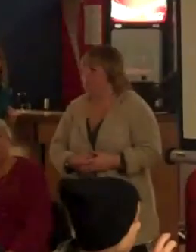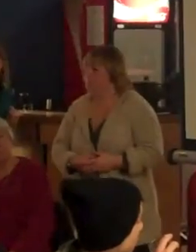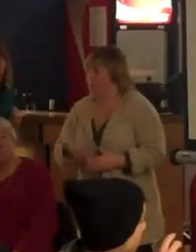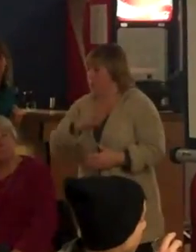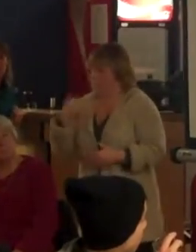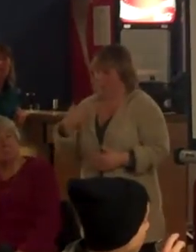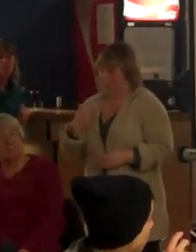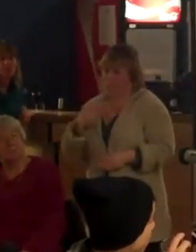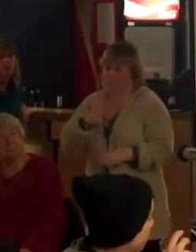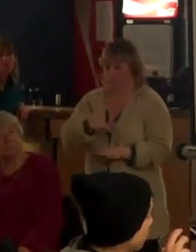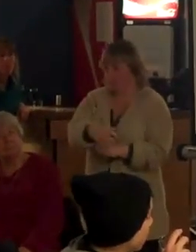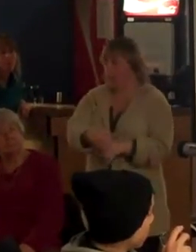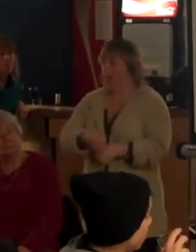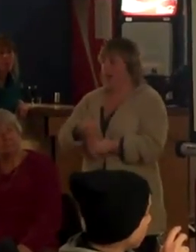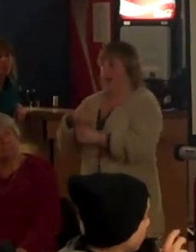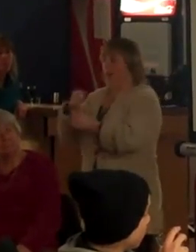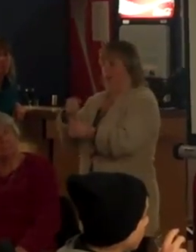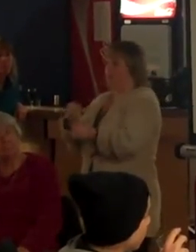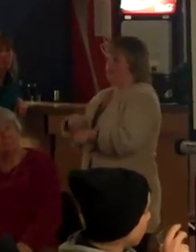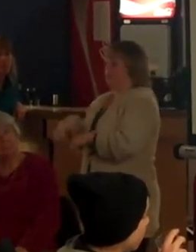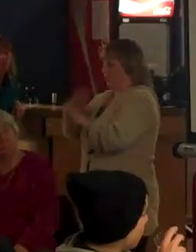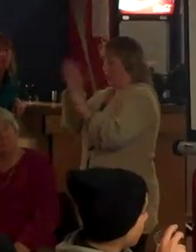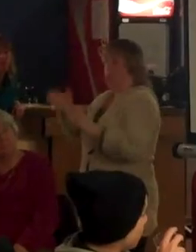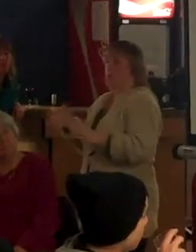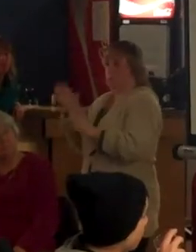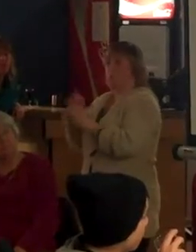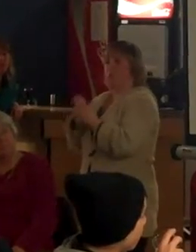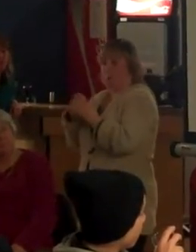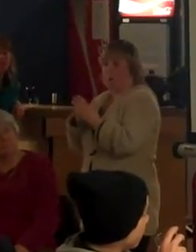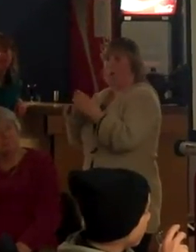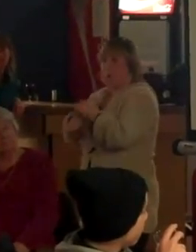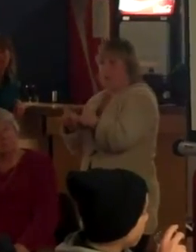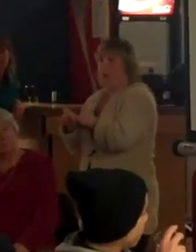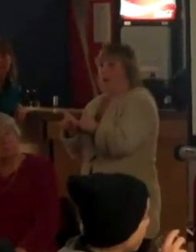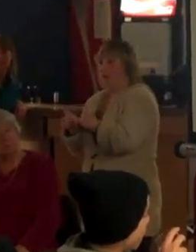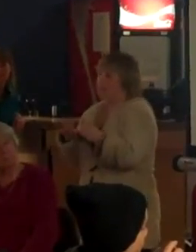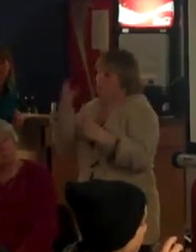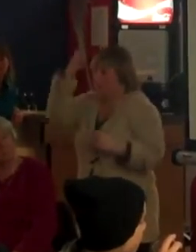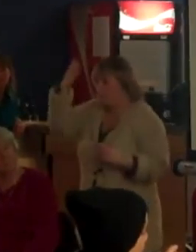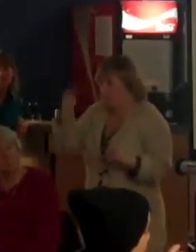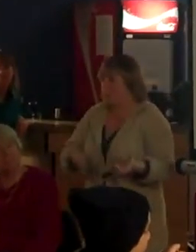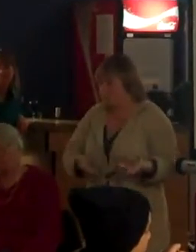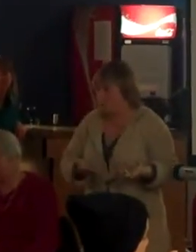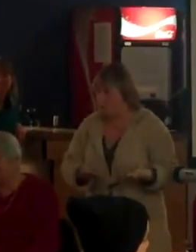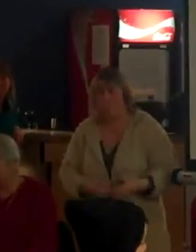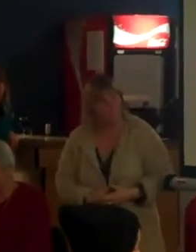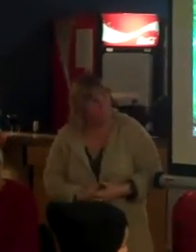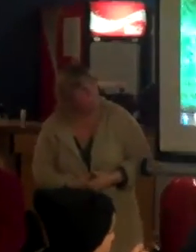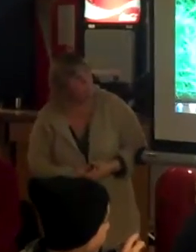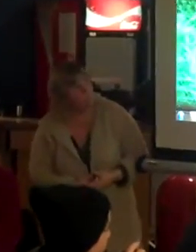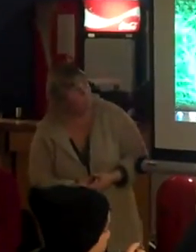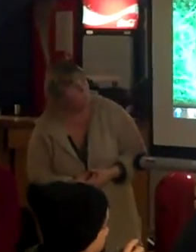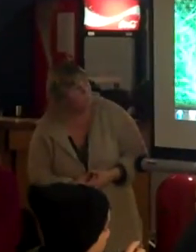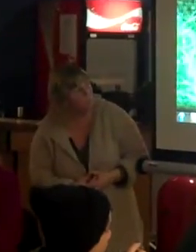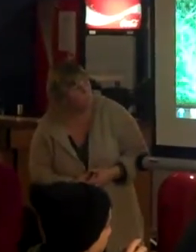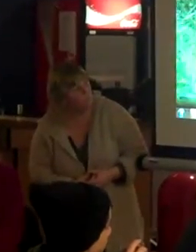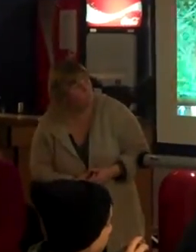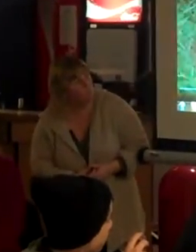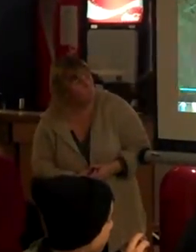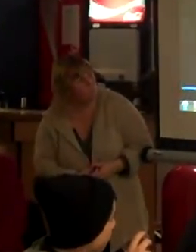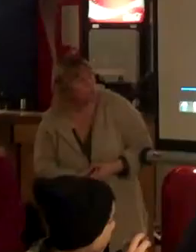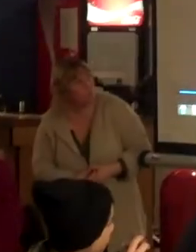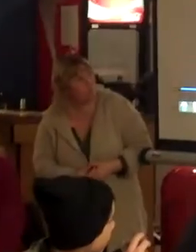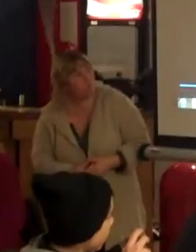and take home for domestic use. So that is a problem which we have. And so,